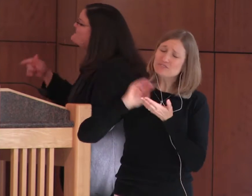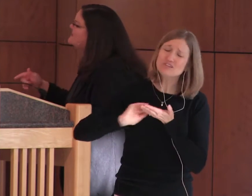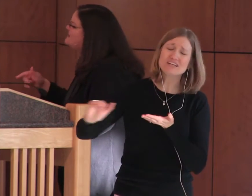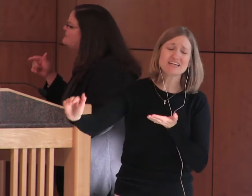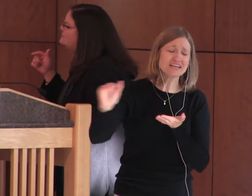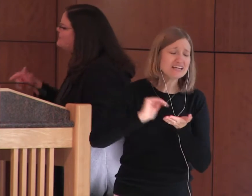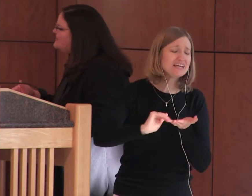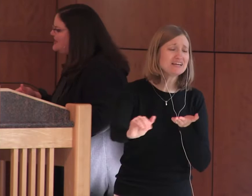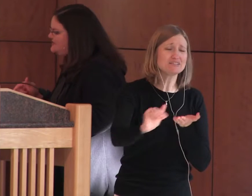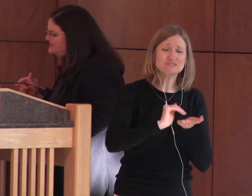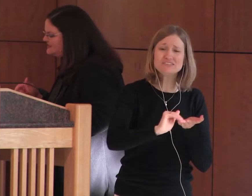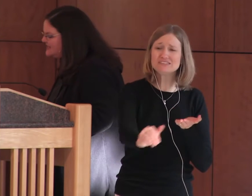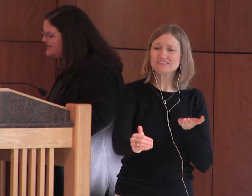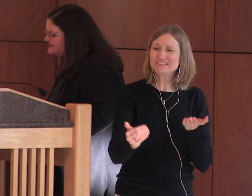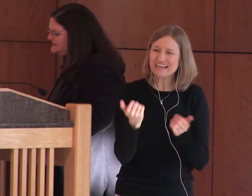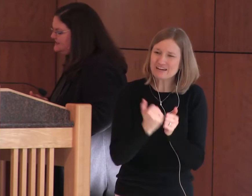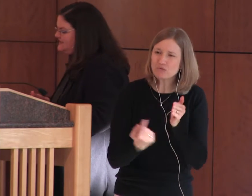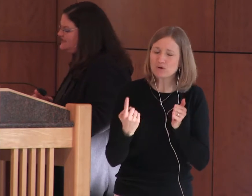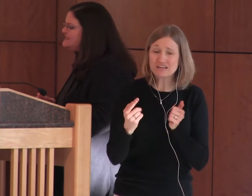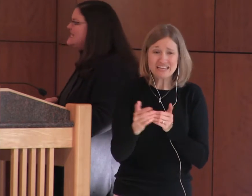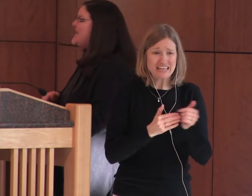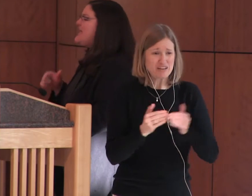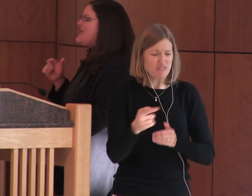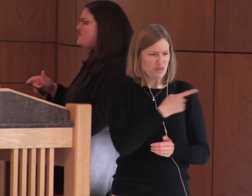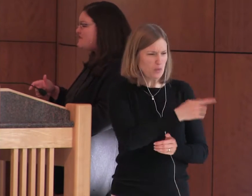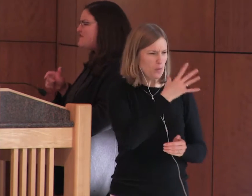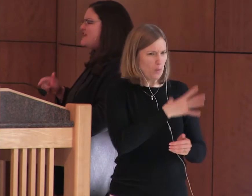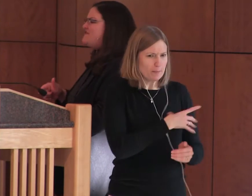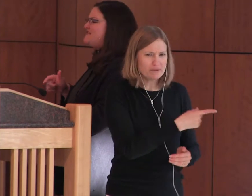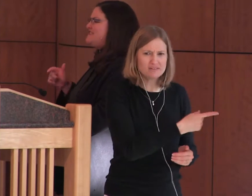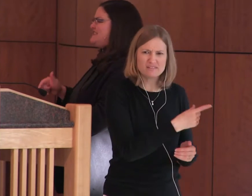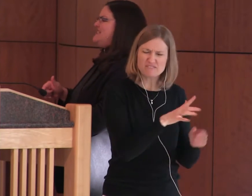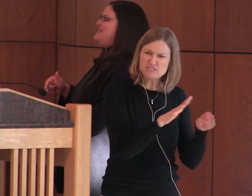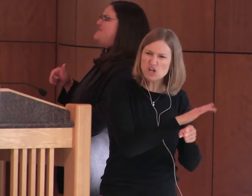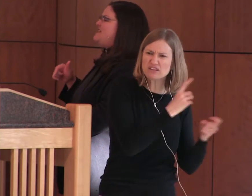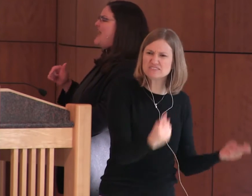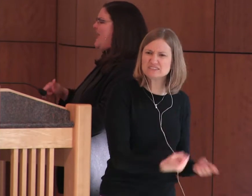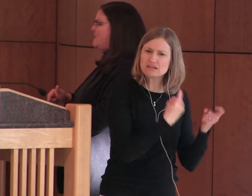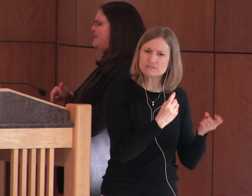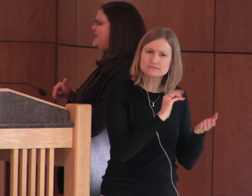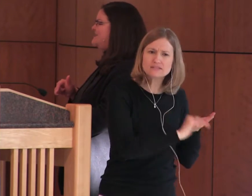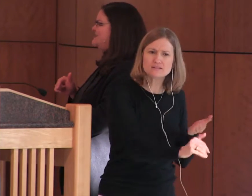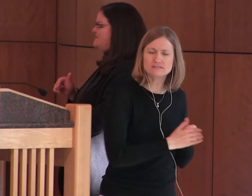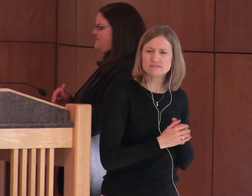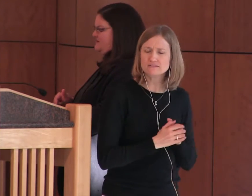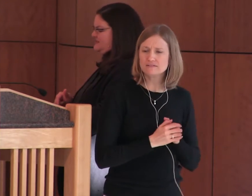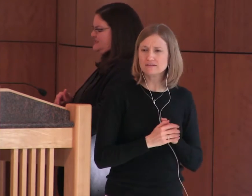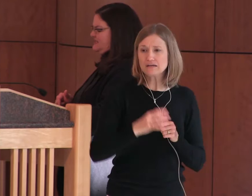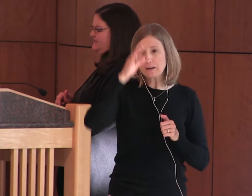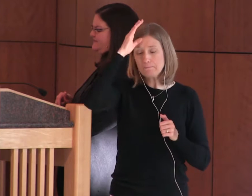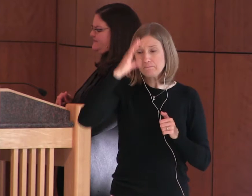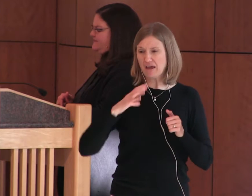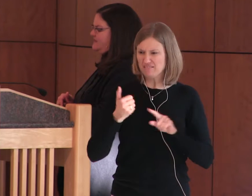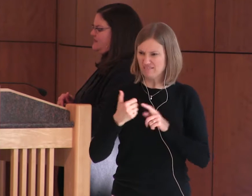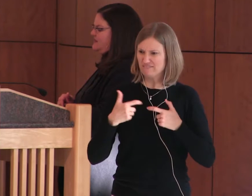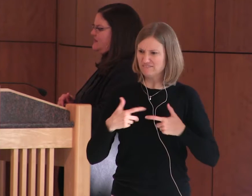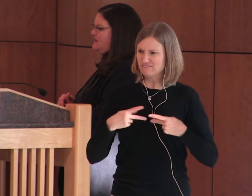sins, even the woman in the city's sins. He even forgives the sins of an arrogant